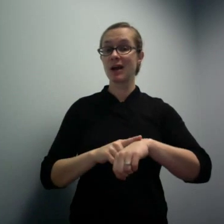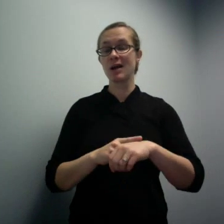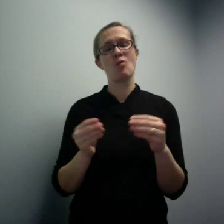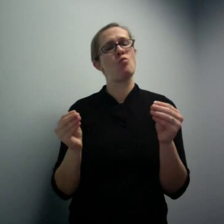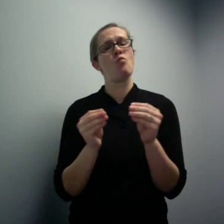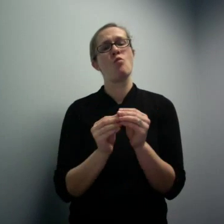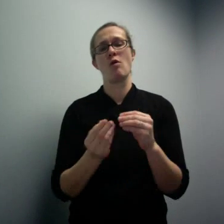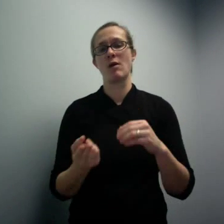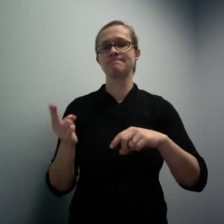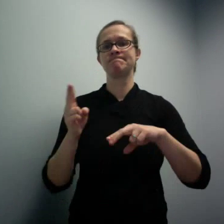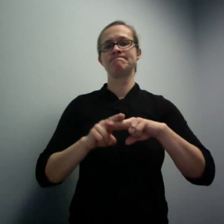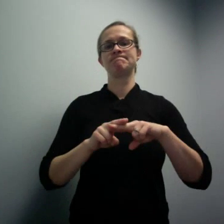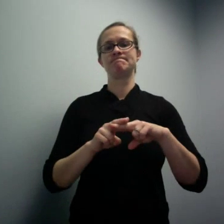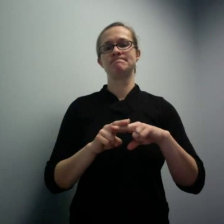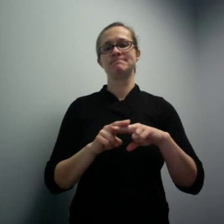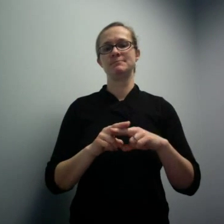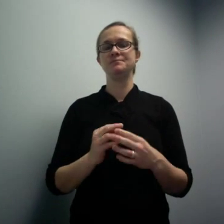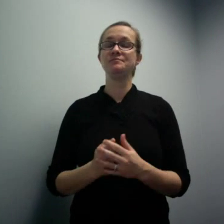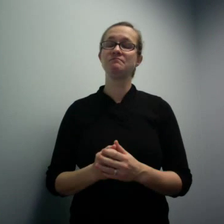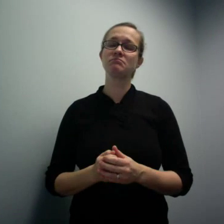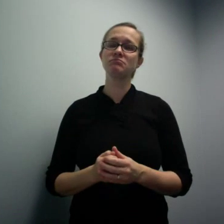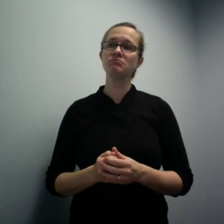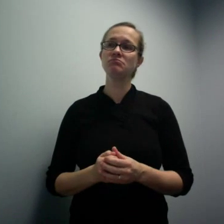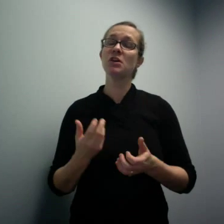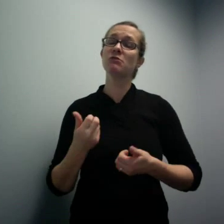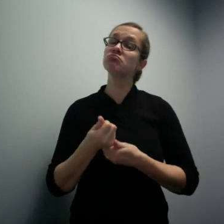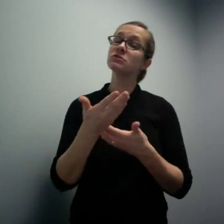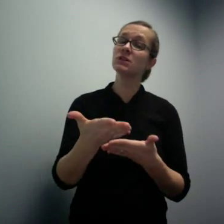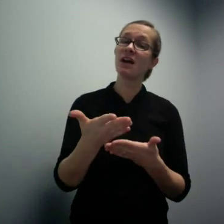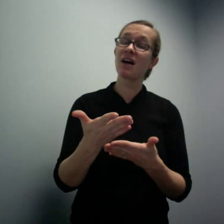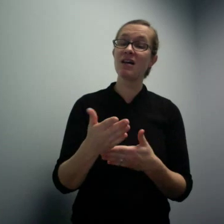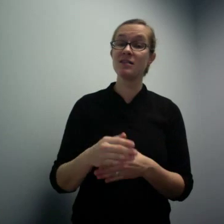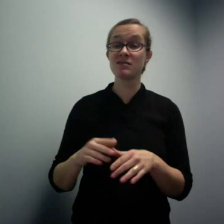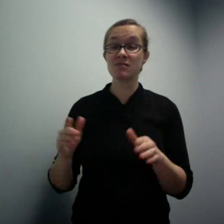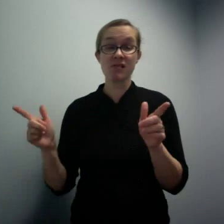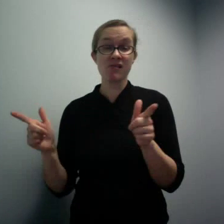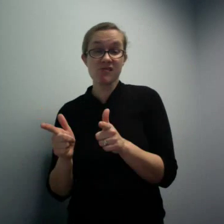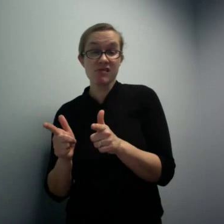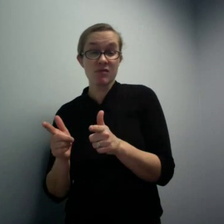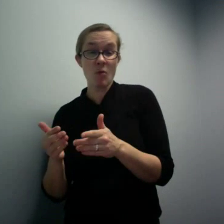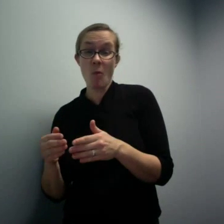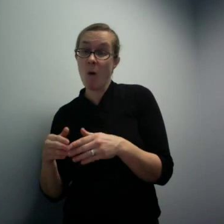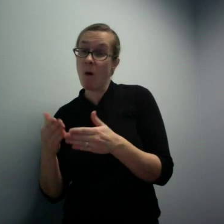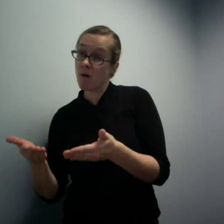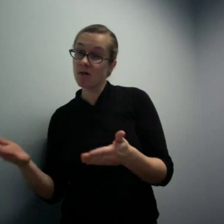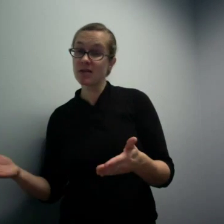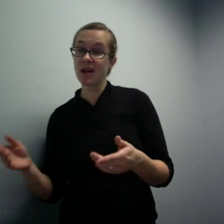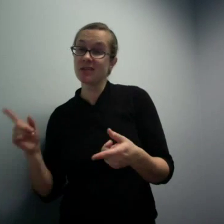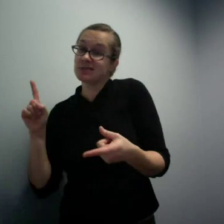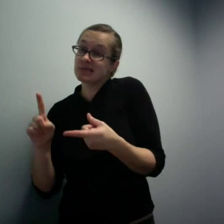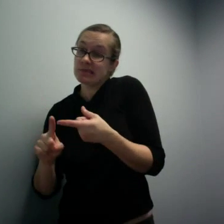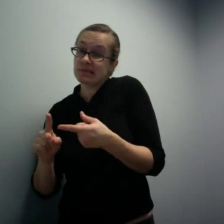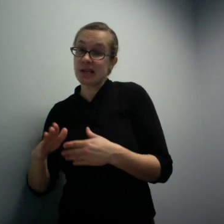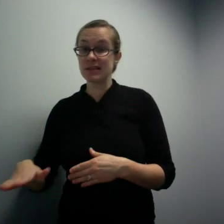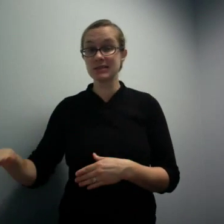So I'm going to suggest that less stuff and less space are going to equal smaller footprint. It's actually a great way to save you some money,